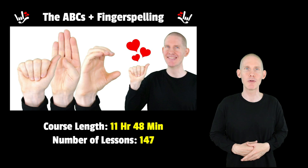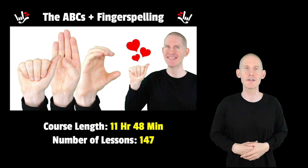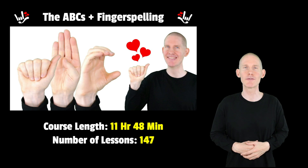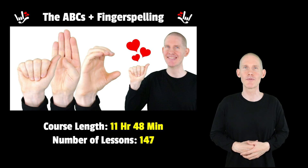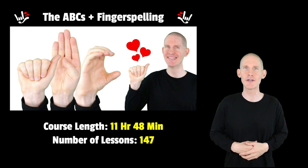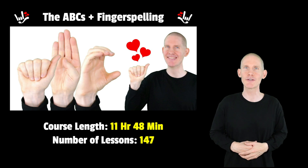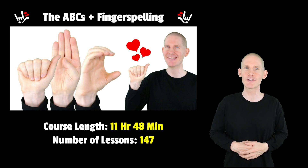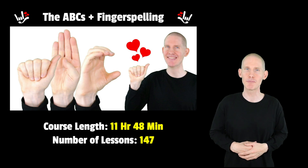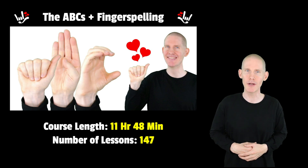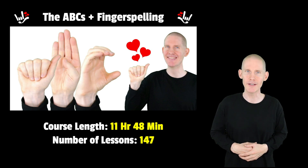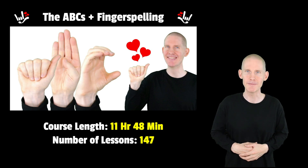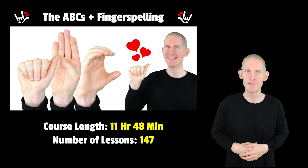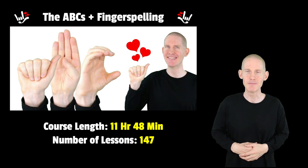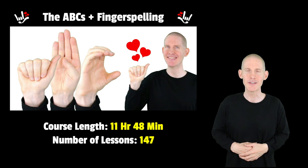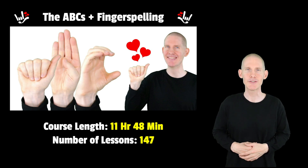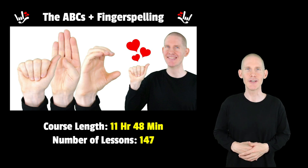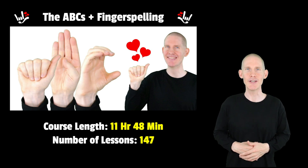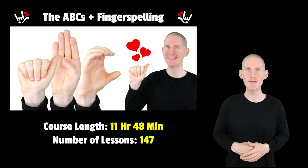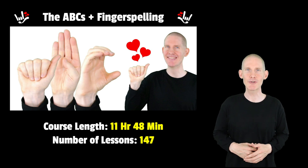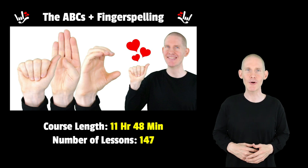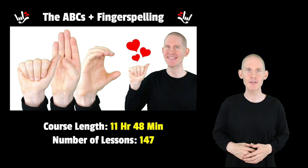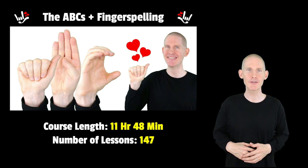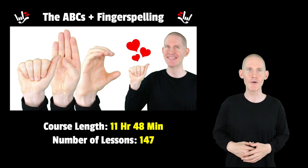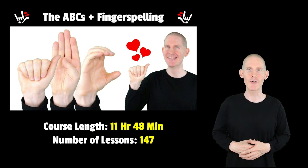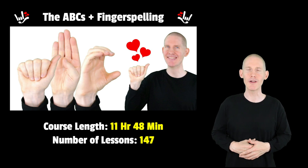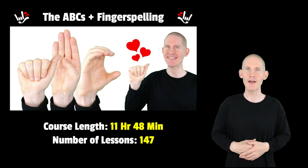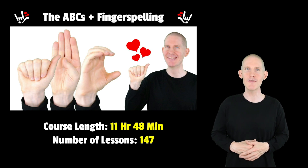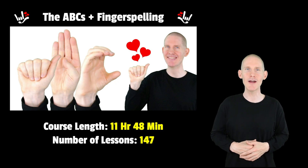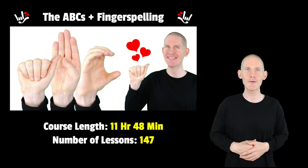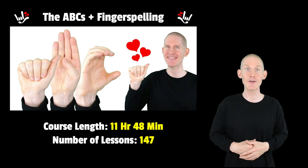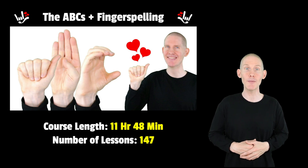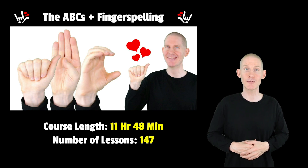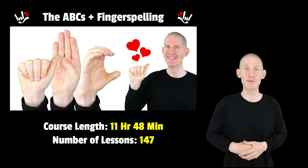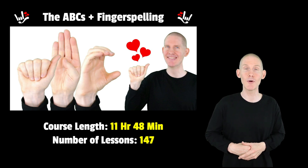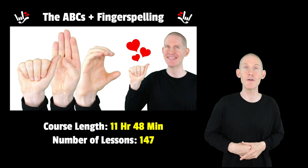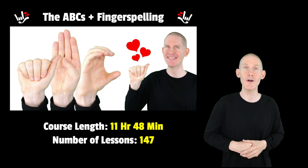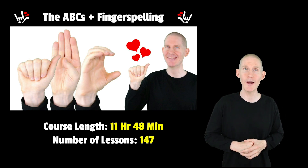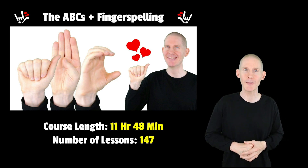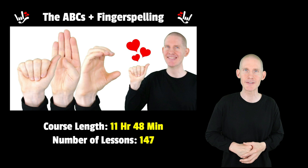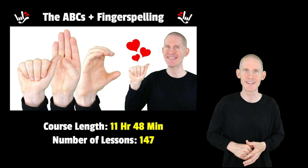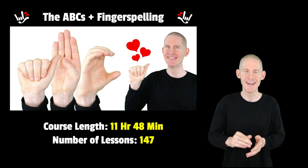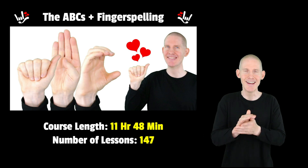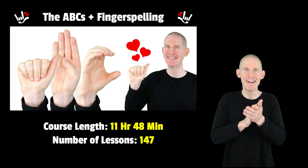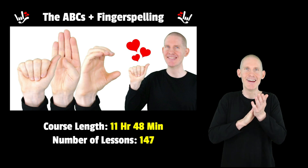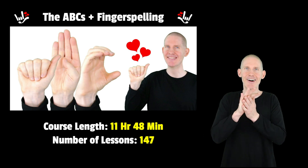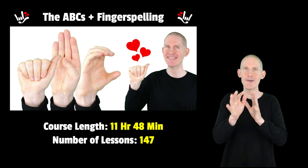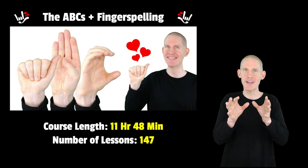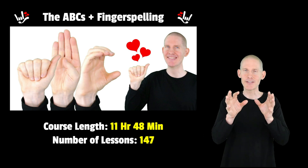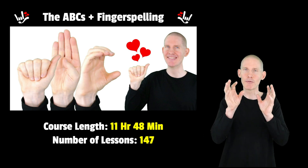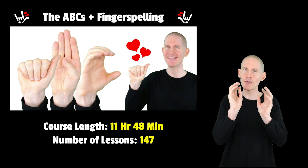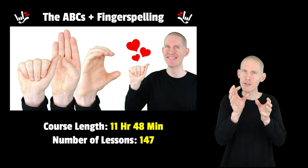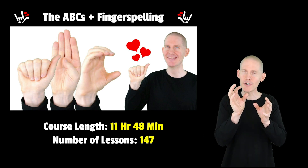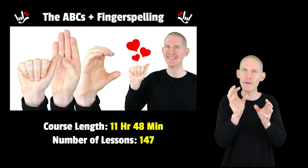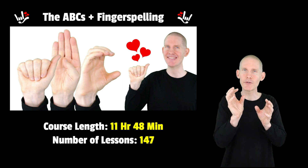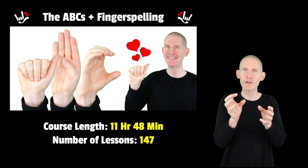plus Fingerspelling. This is a huge course, over 11 hours, almost 12 hours. Okay, so first off, you're going to learn